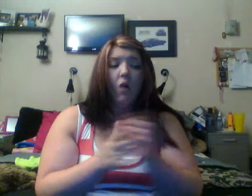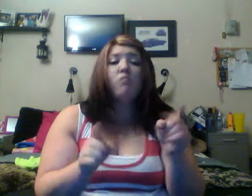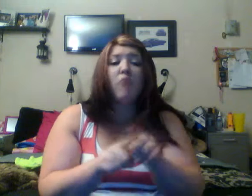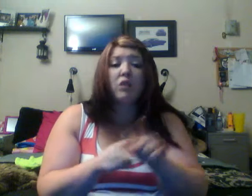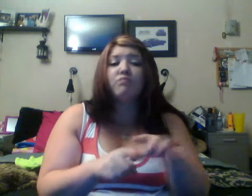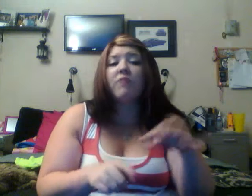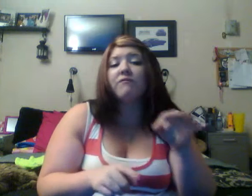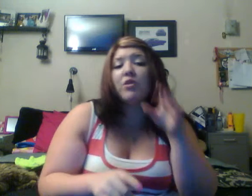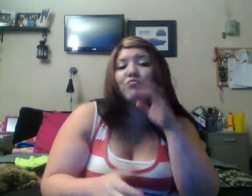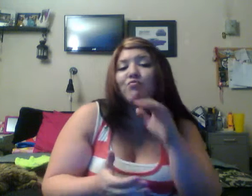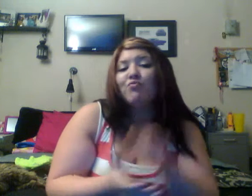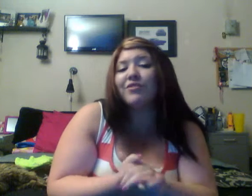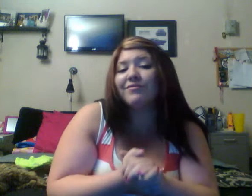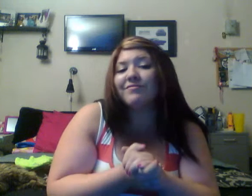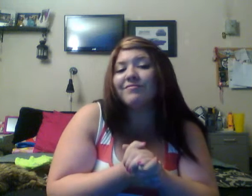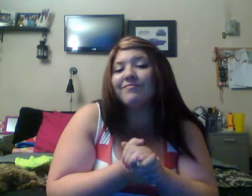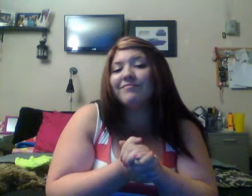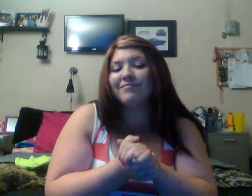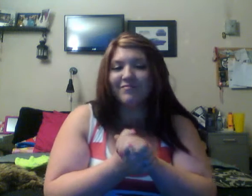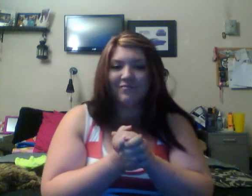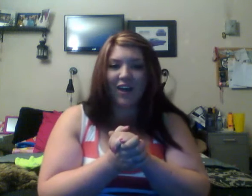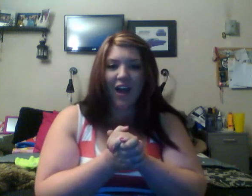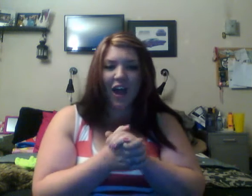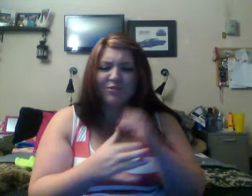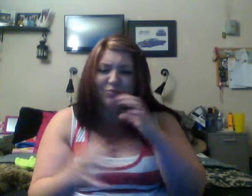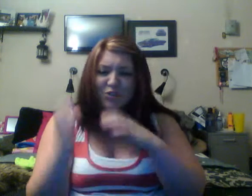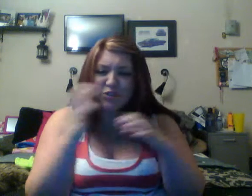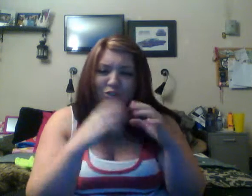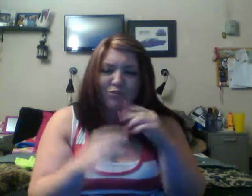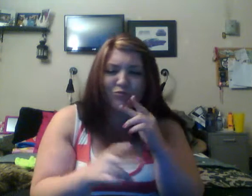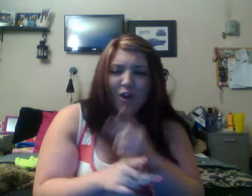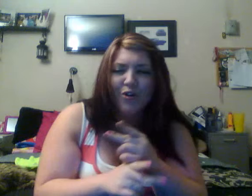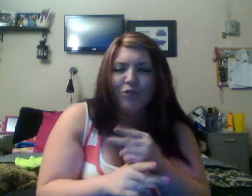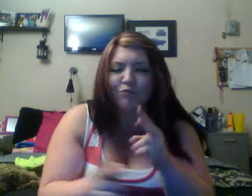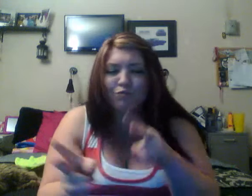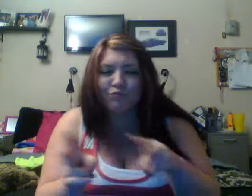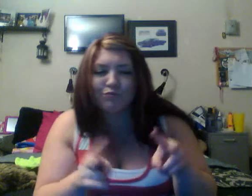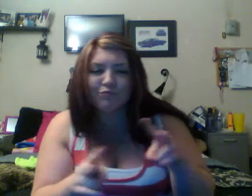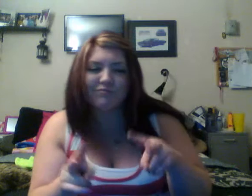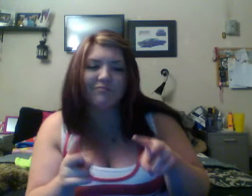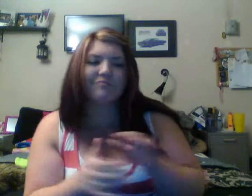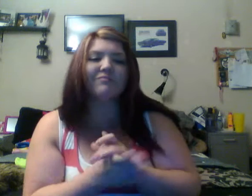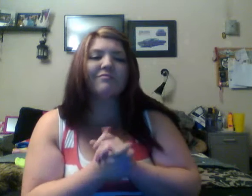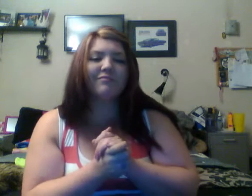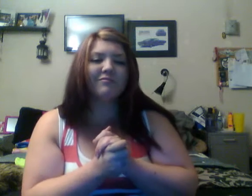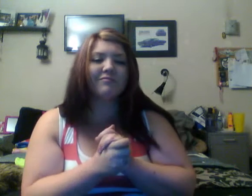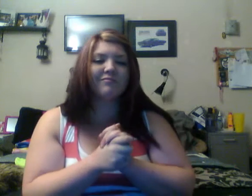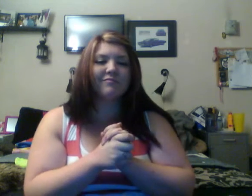very carefully, and of course in those days it didn't matter if anybody fell in love. People got married because of land. If I have 50 acres and my